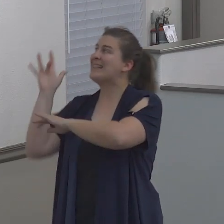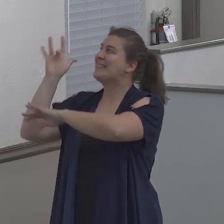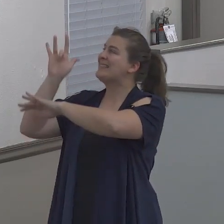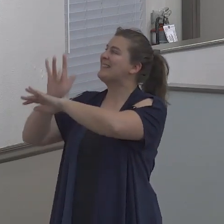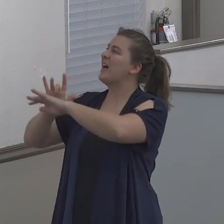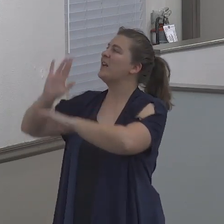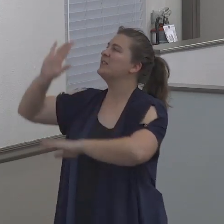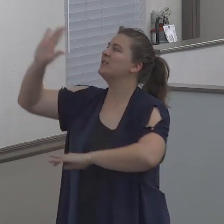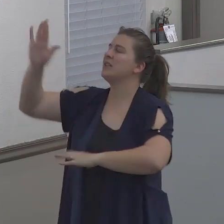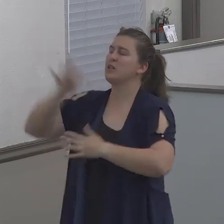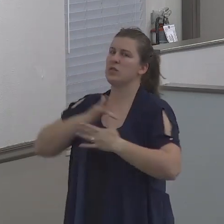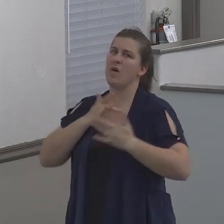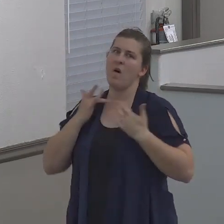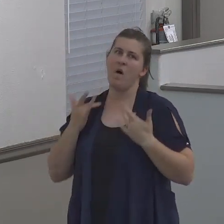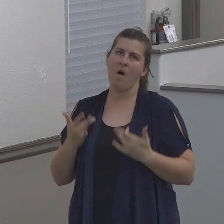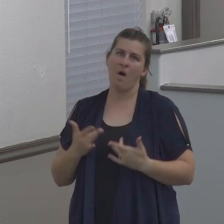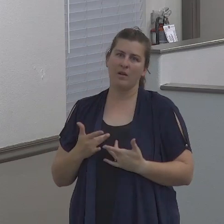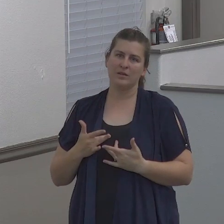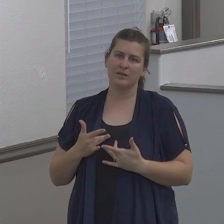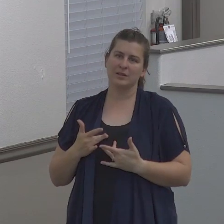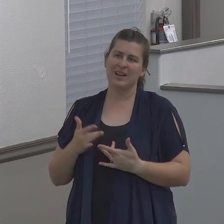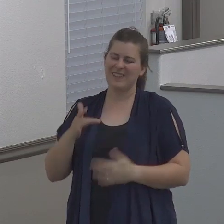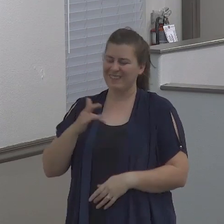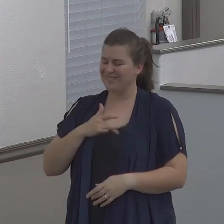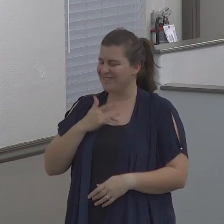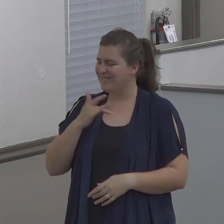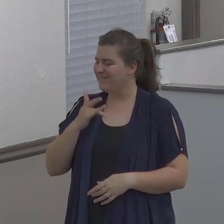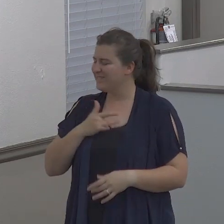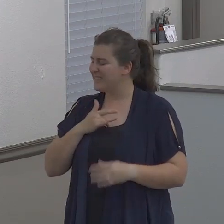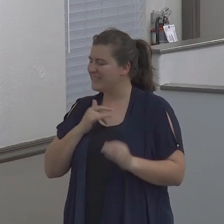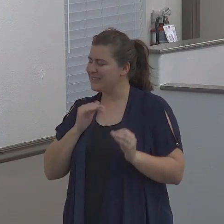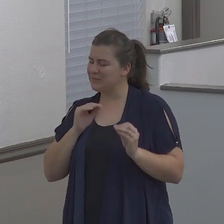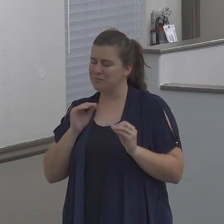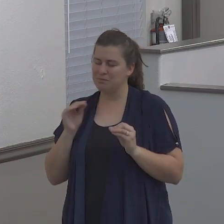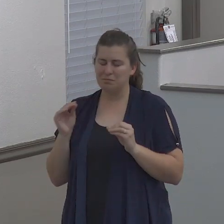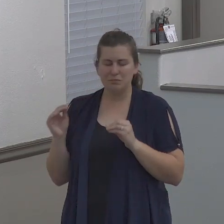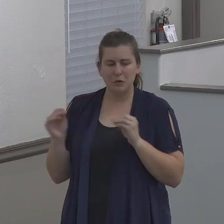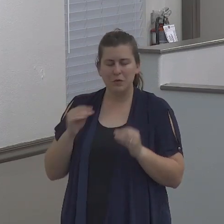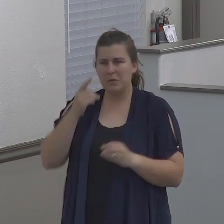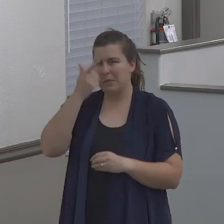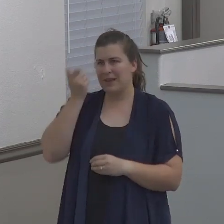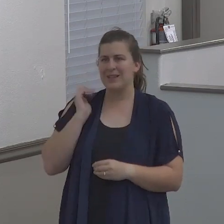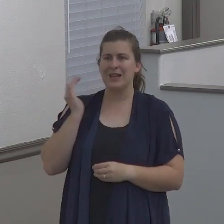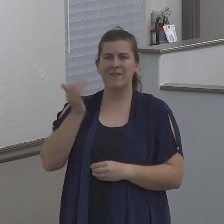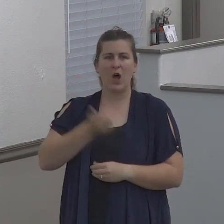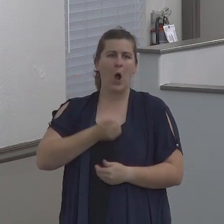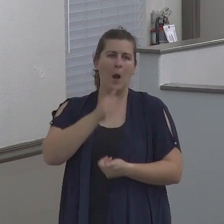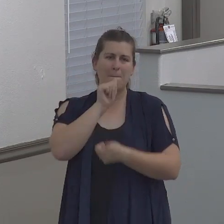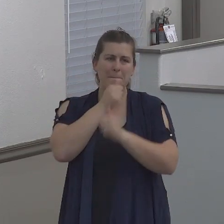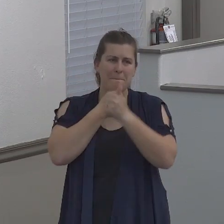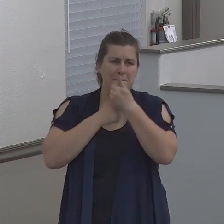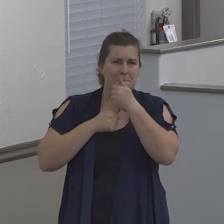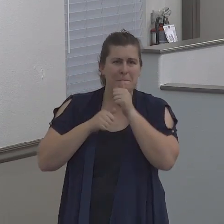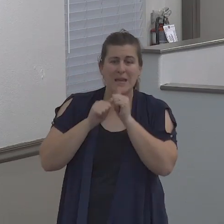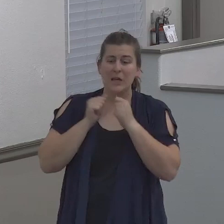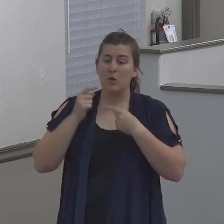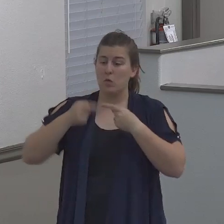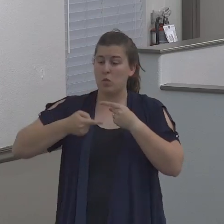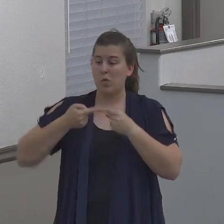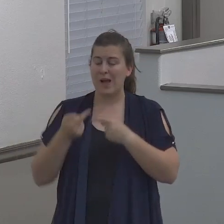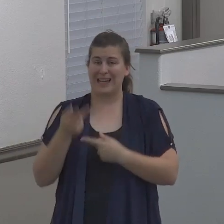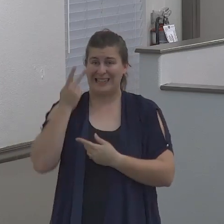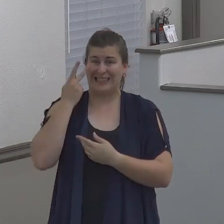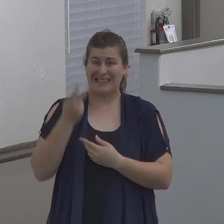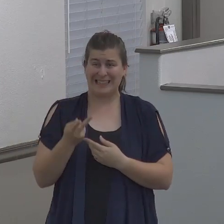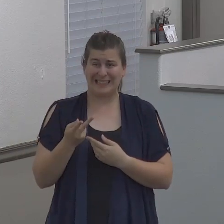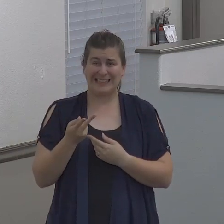Our burdens touch the heart of God. And He's moved. He's moved on our